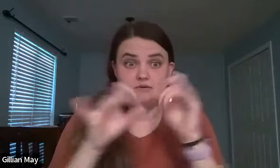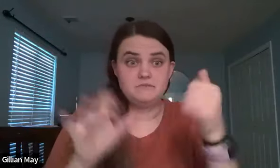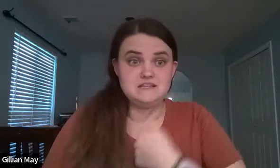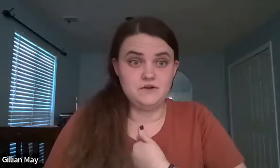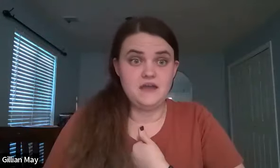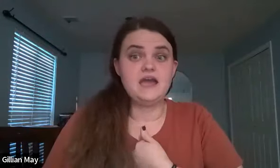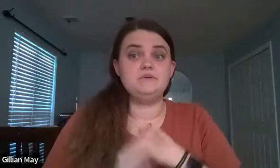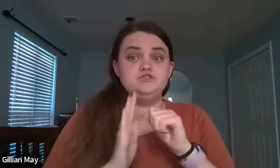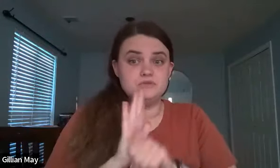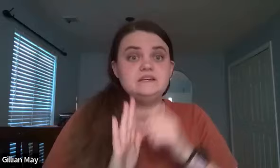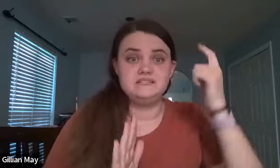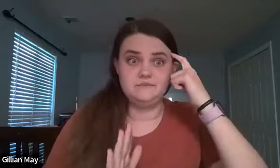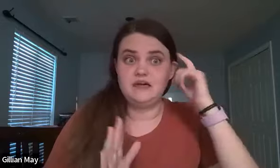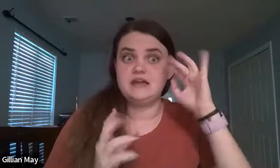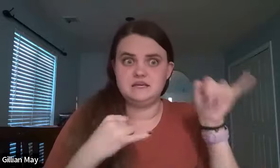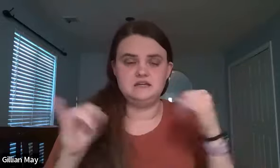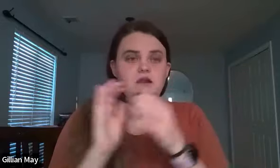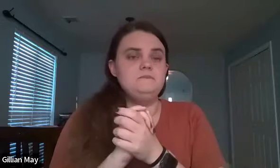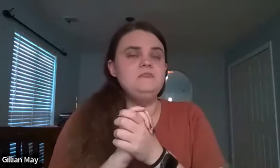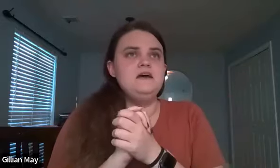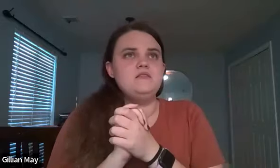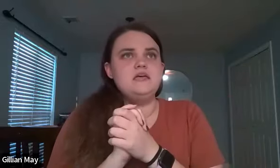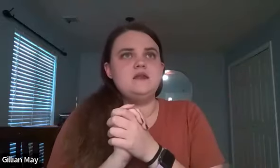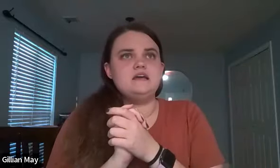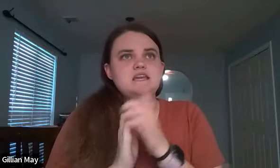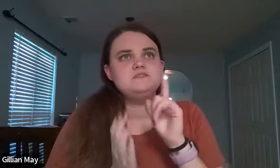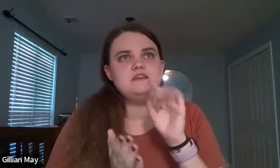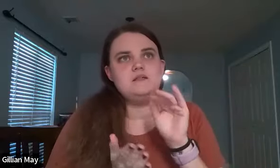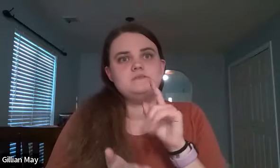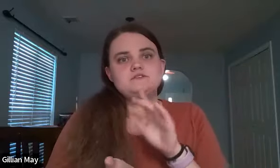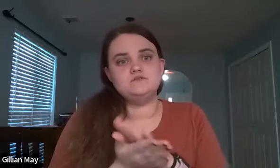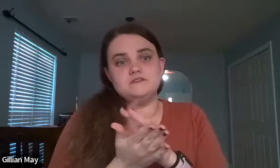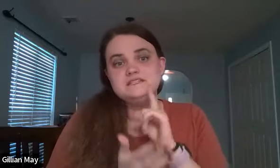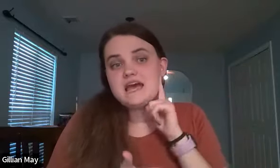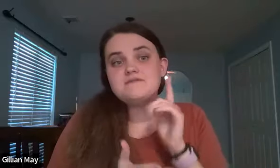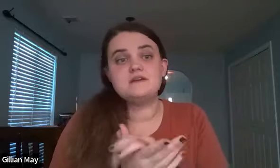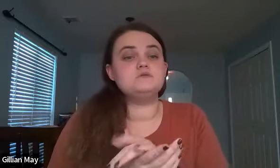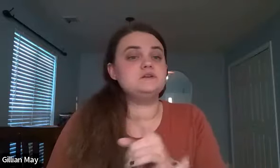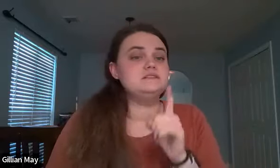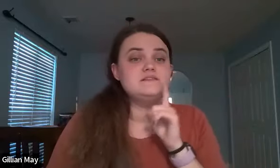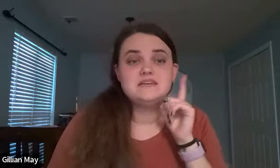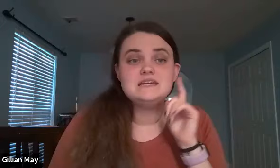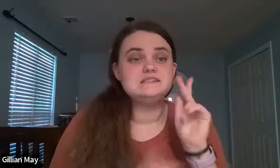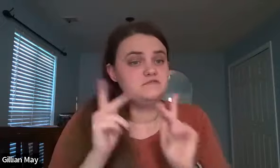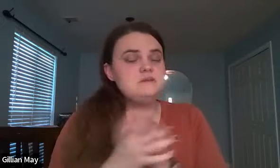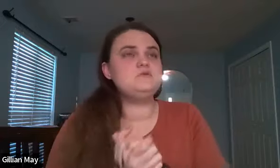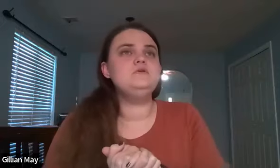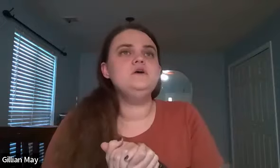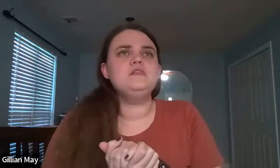with myself on that, and I would drill it into me that I signed it right. Then, as I came to the Alabama School for the Deaf, and I was working with deaf kids, deaf people, they